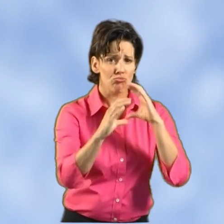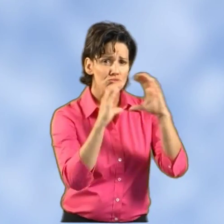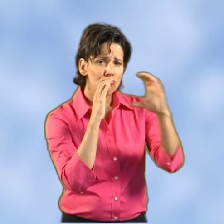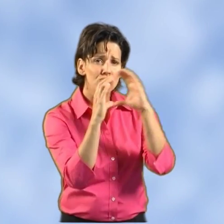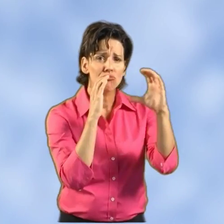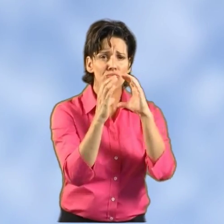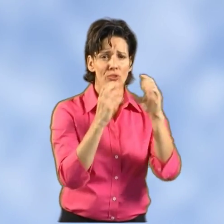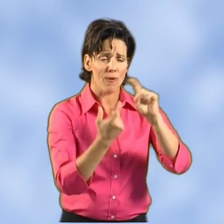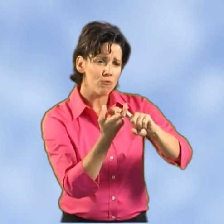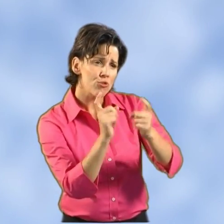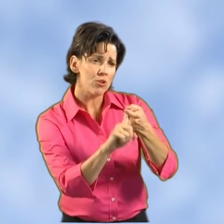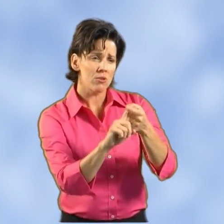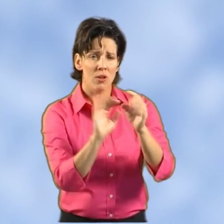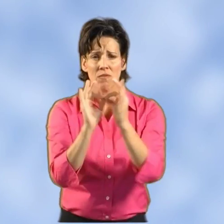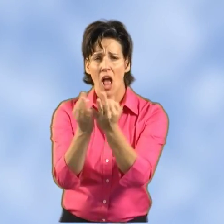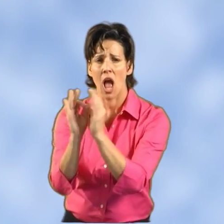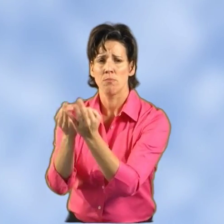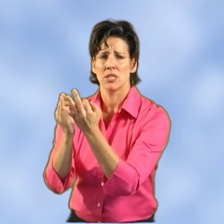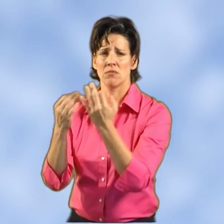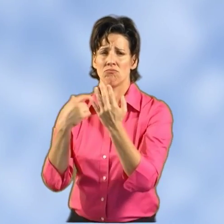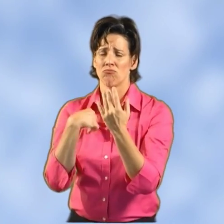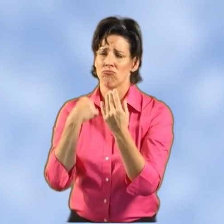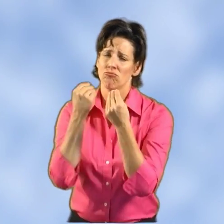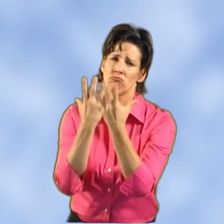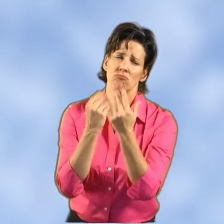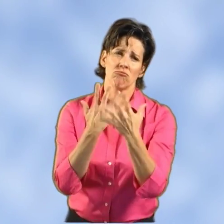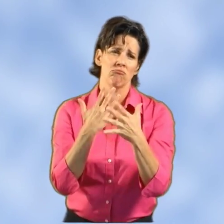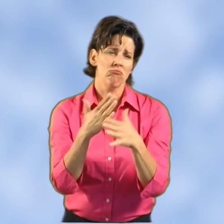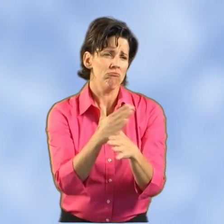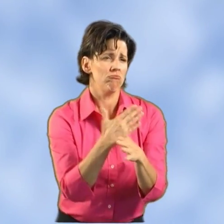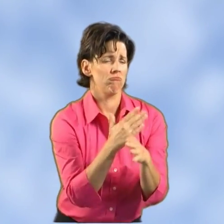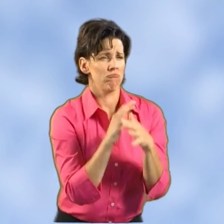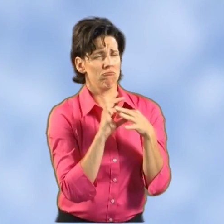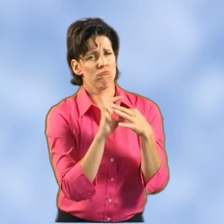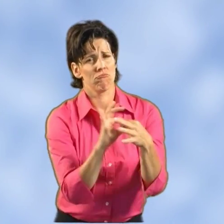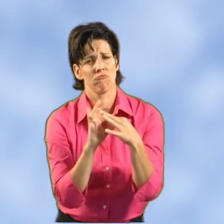want to communicate with friends and family.